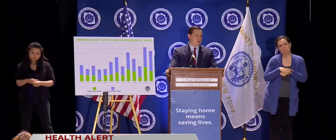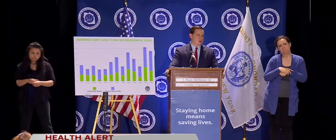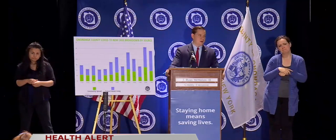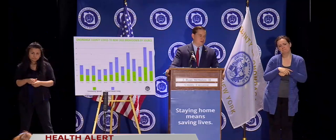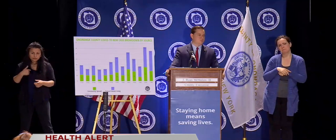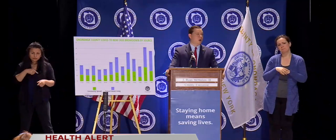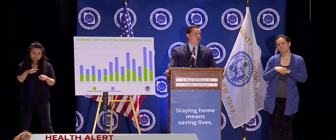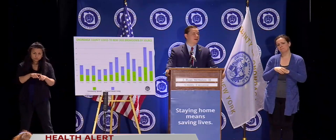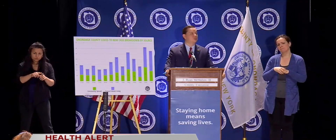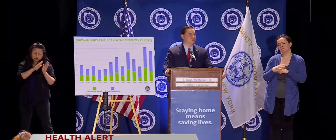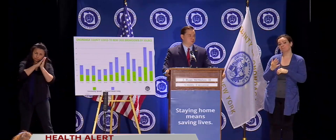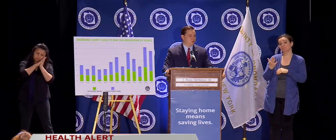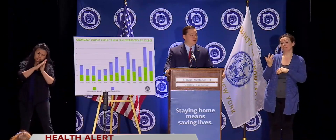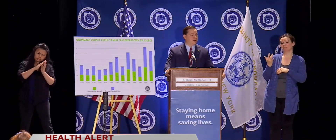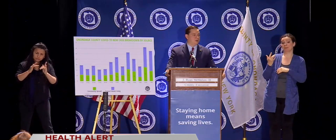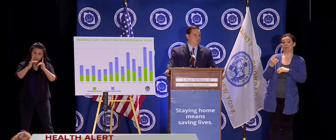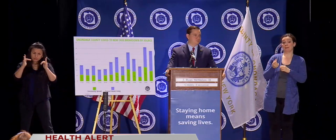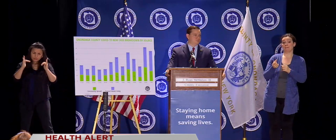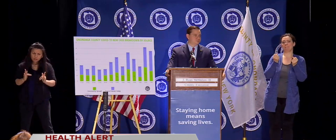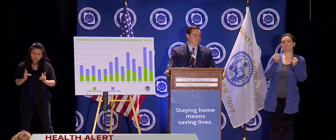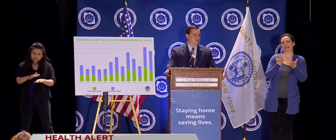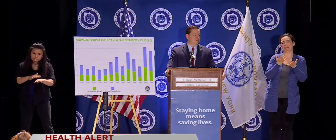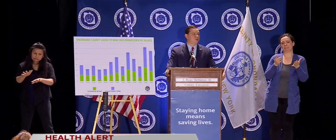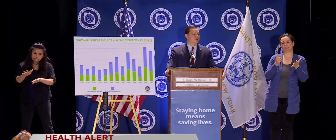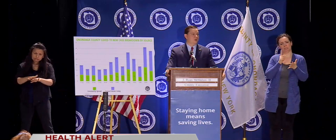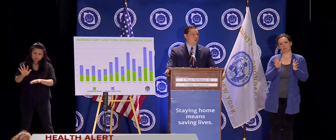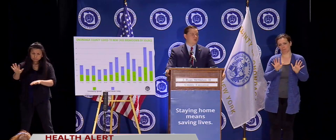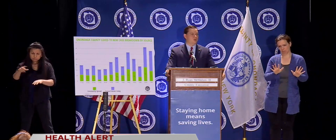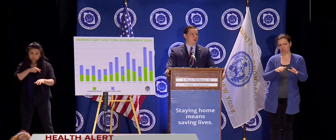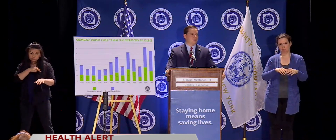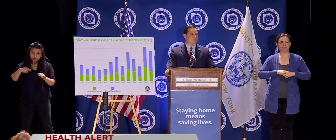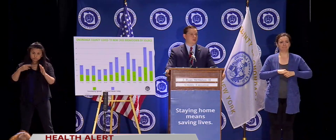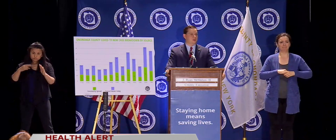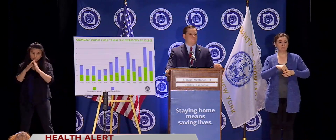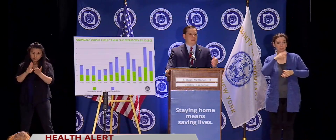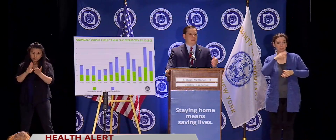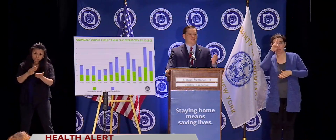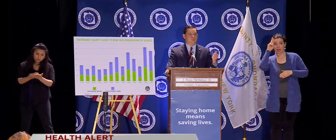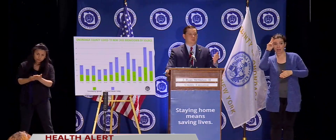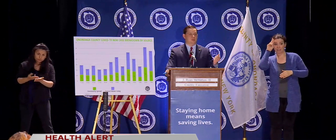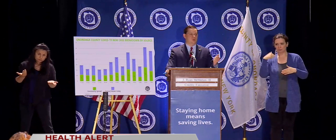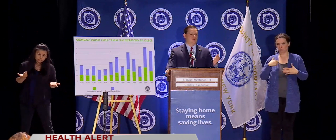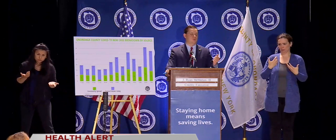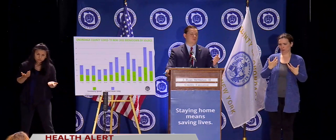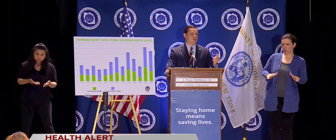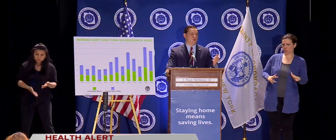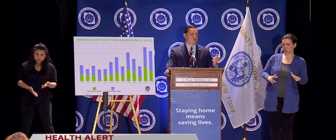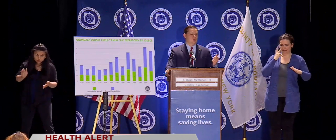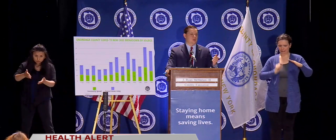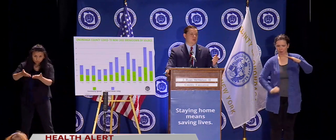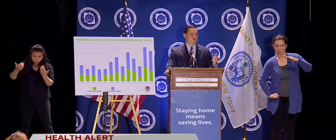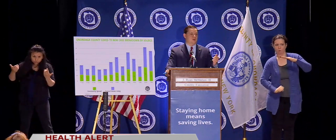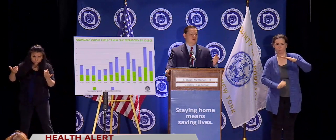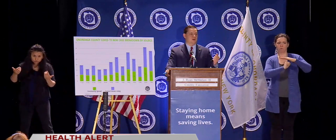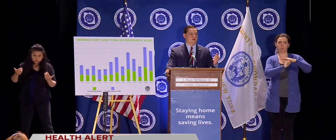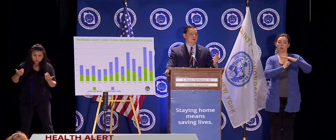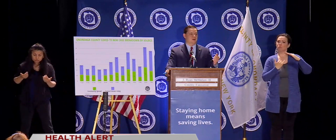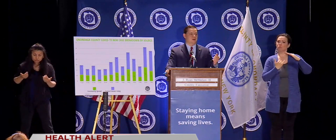restart is smaller than it should be right now. So when you look at the metrics being used,